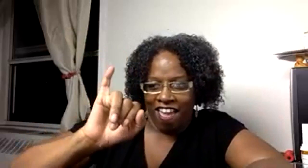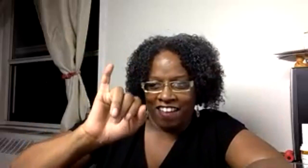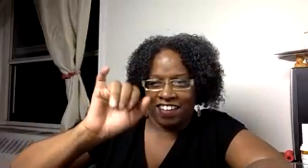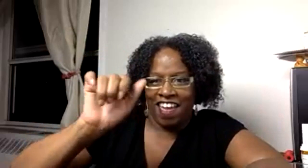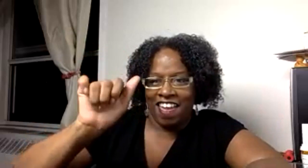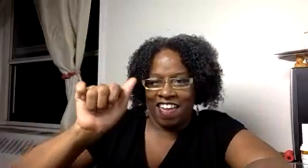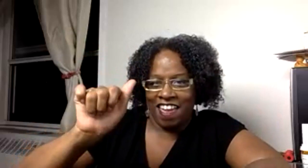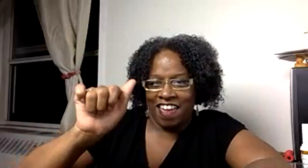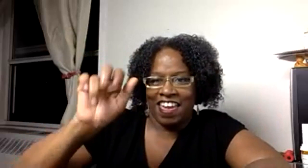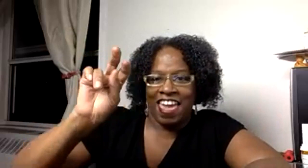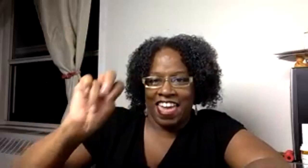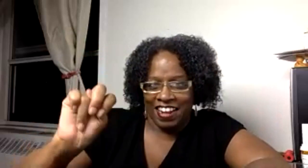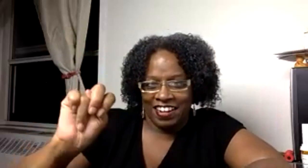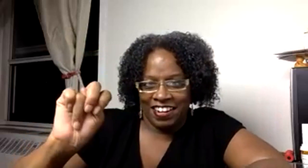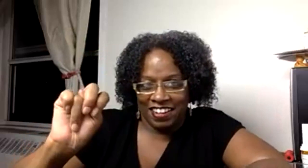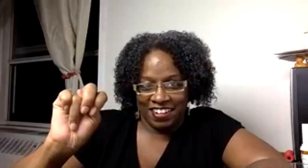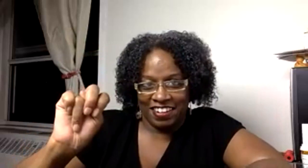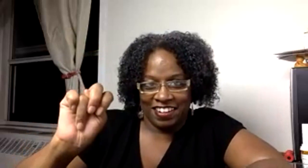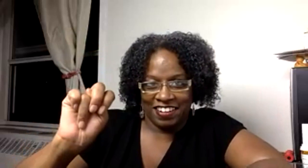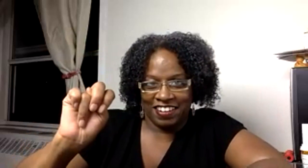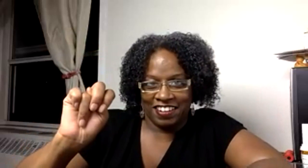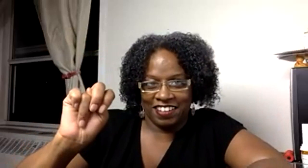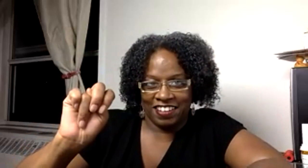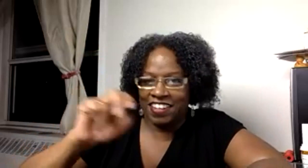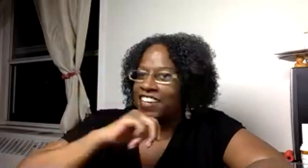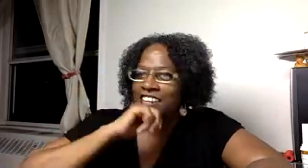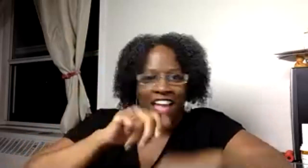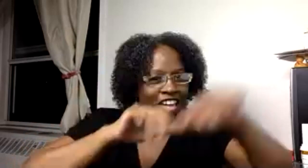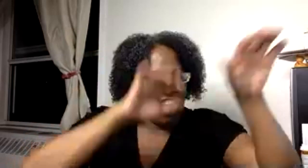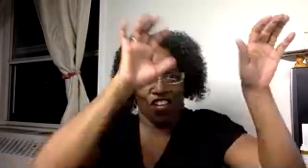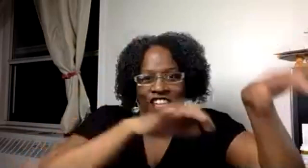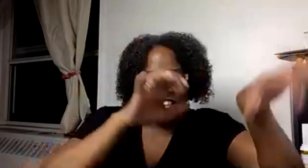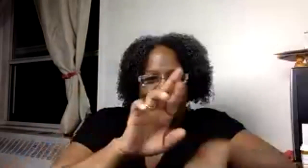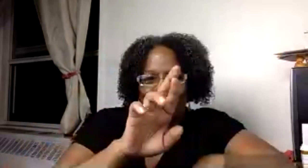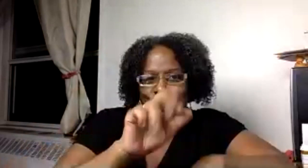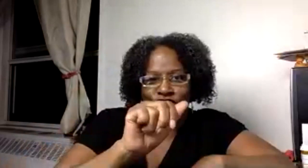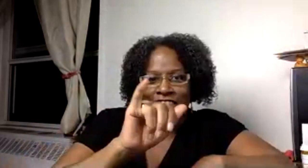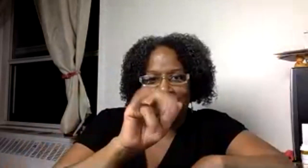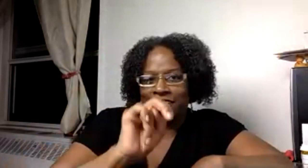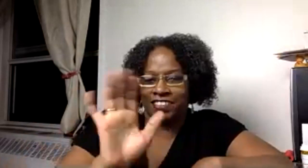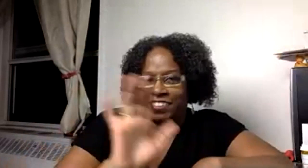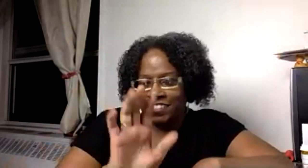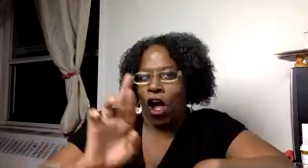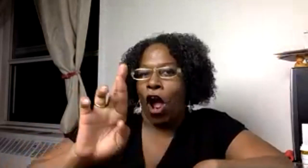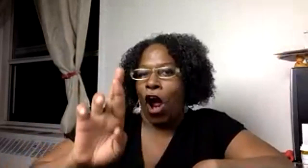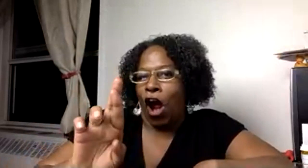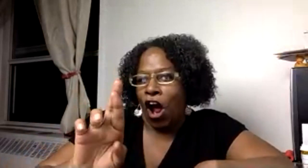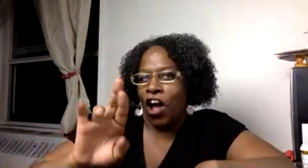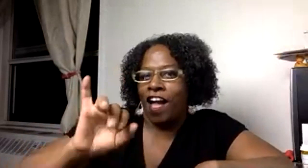So passing it over to Rain. Their Ryan. name is Rain, R-A-I-N. It's not raining outside. It's not